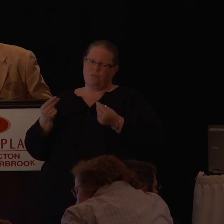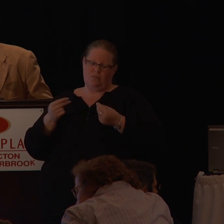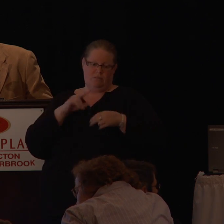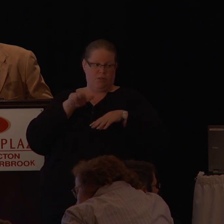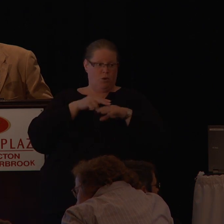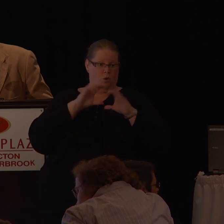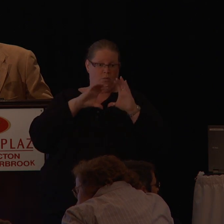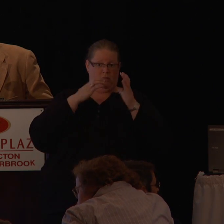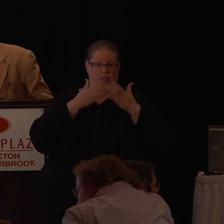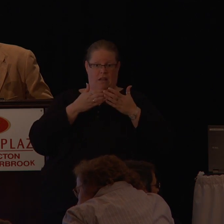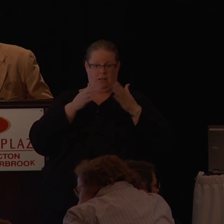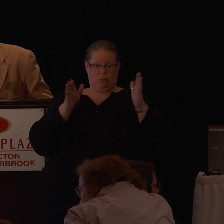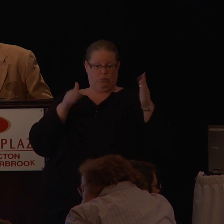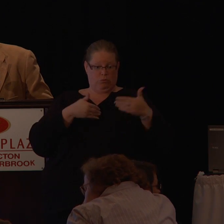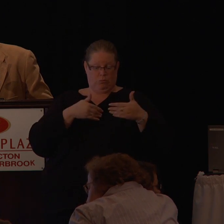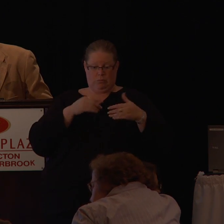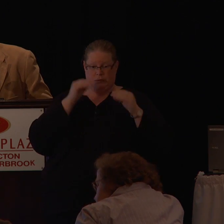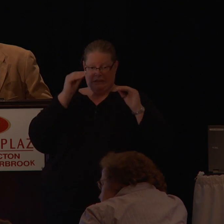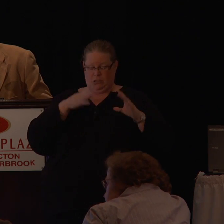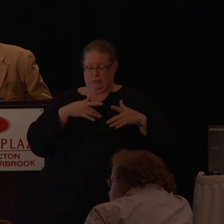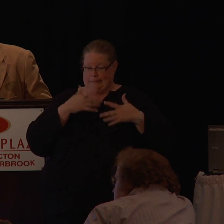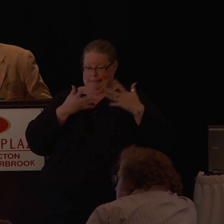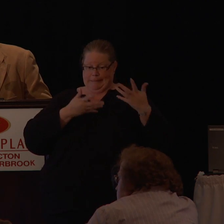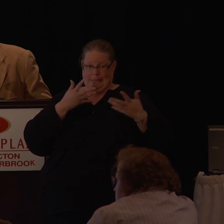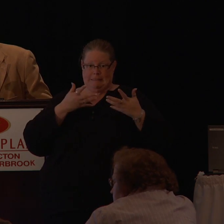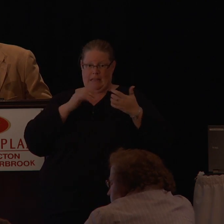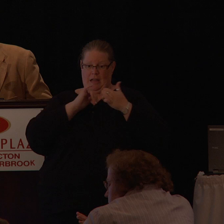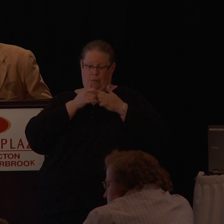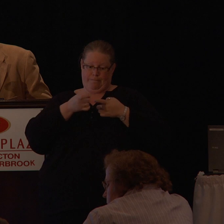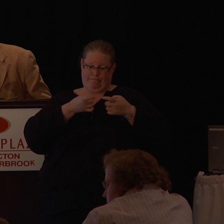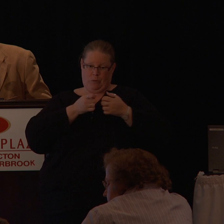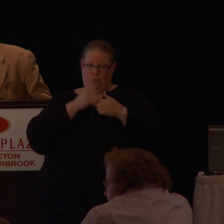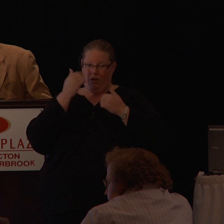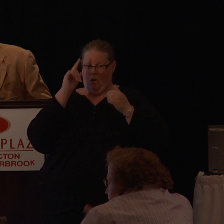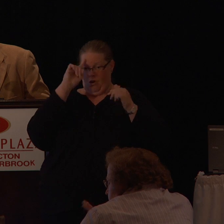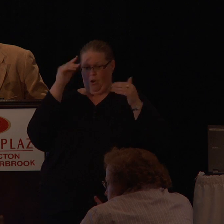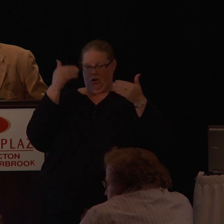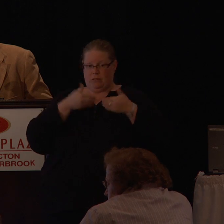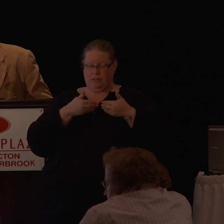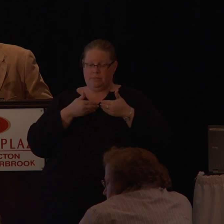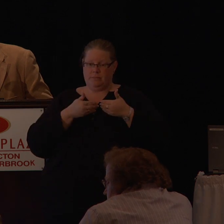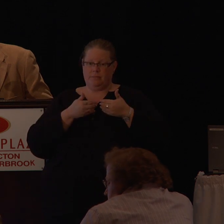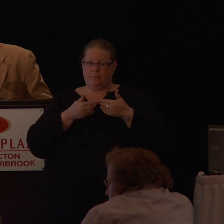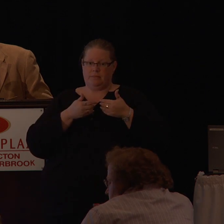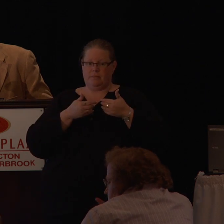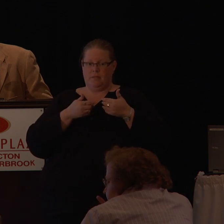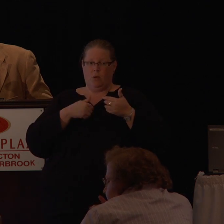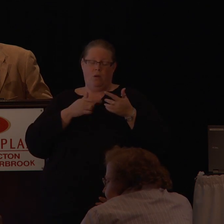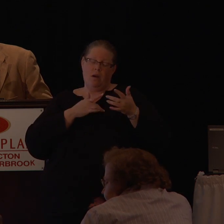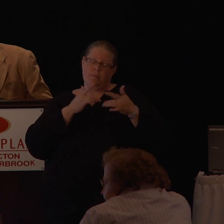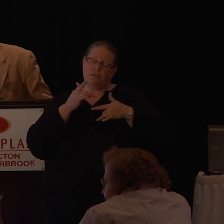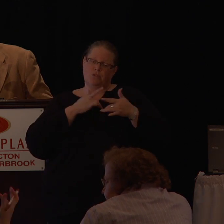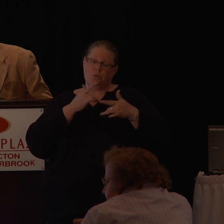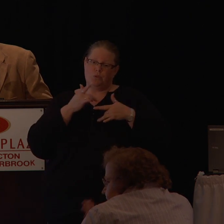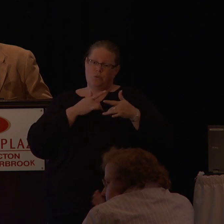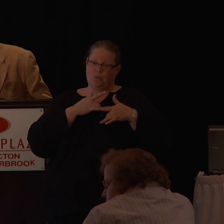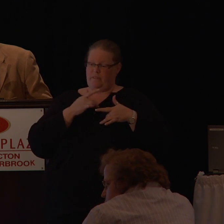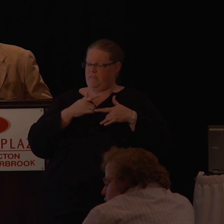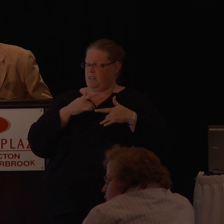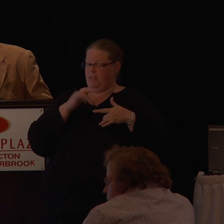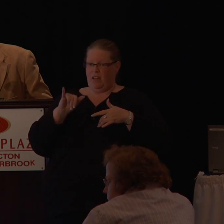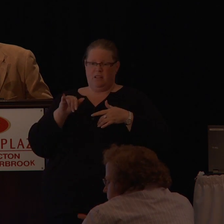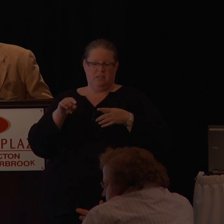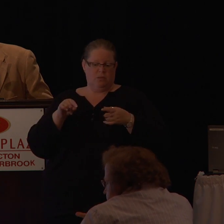teacher doesn't. And I'm very concerned, and I've said so, that this is back to the future